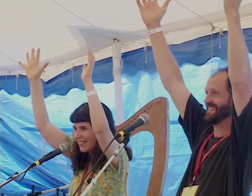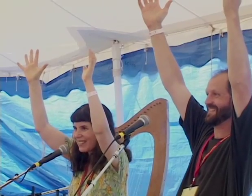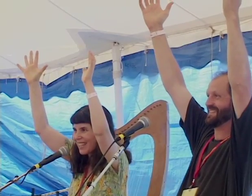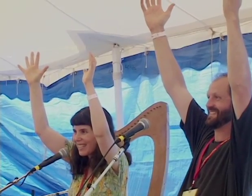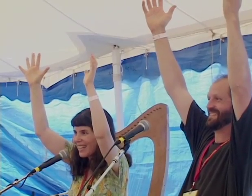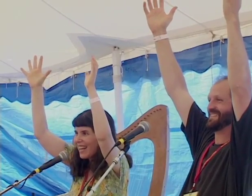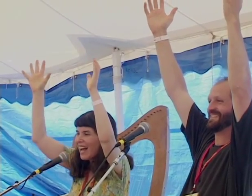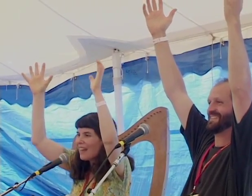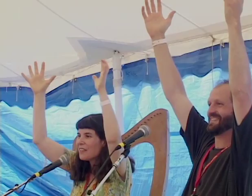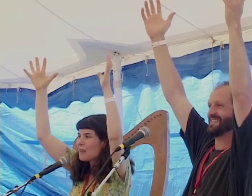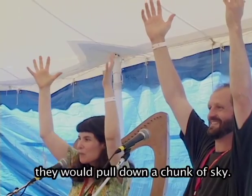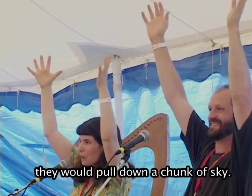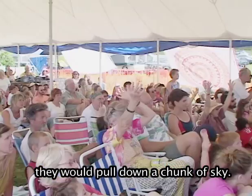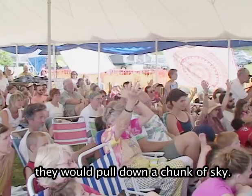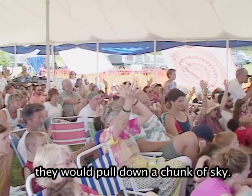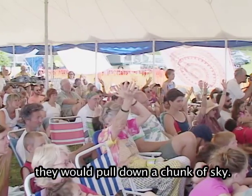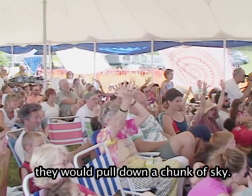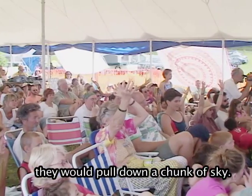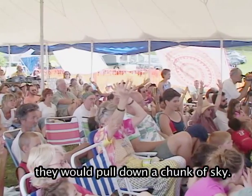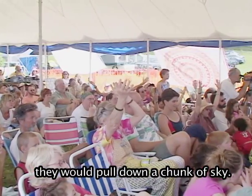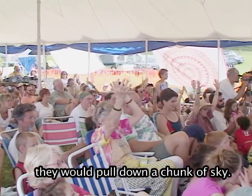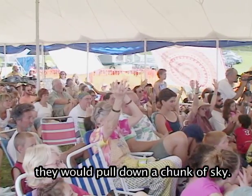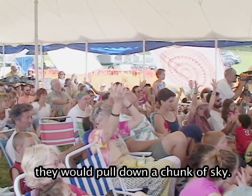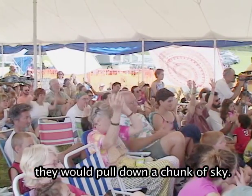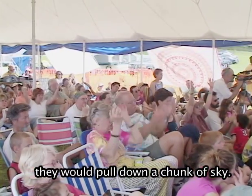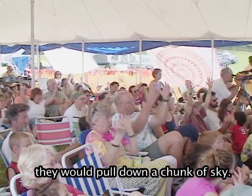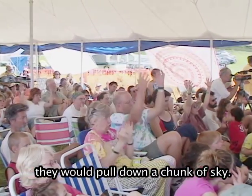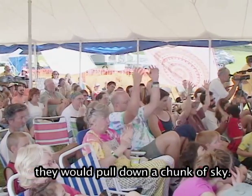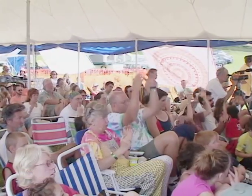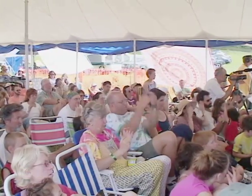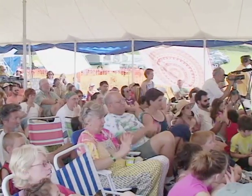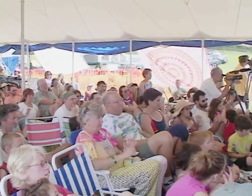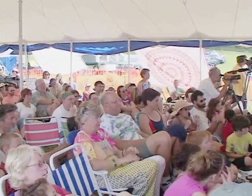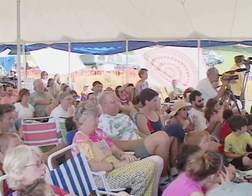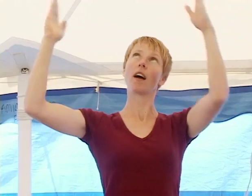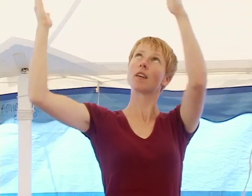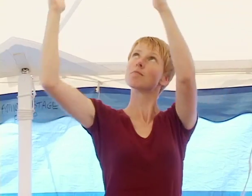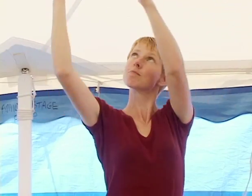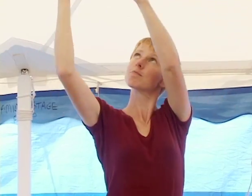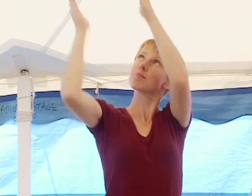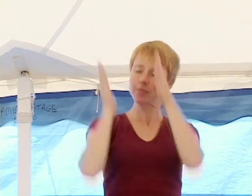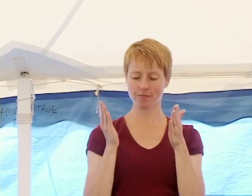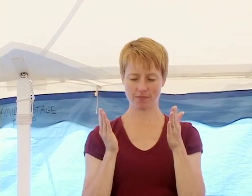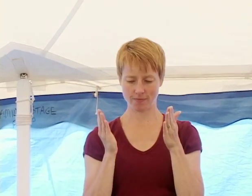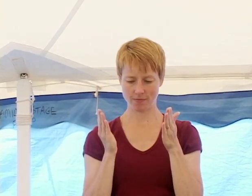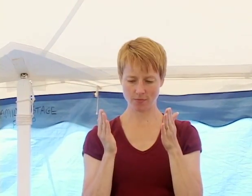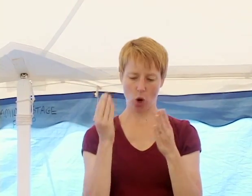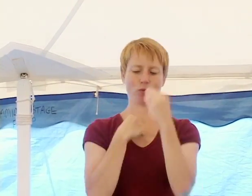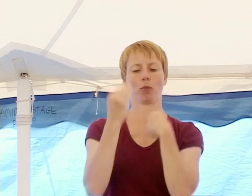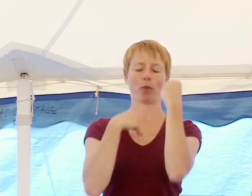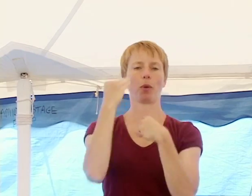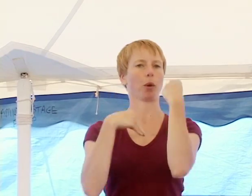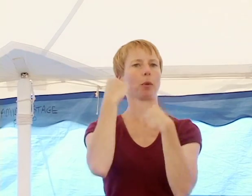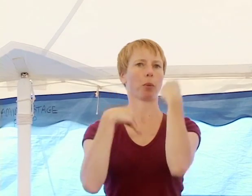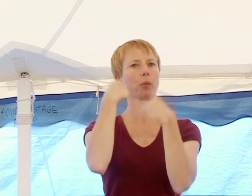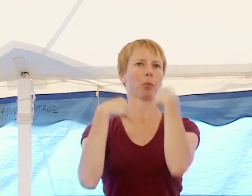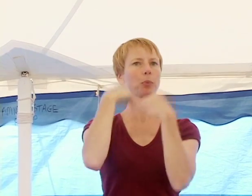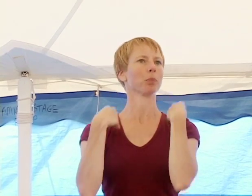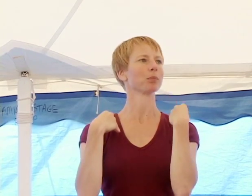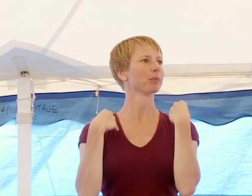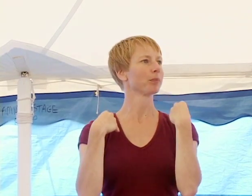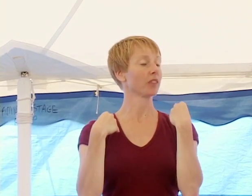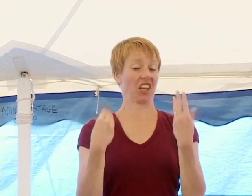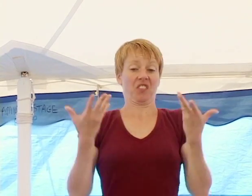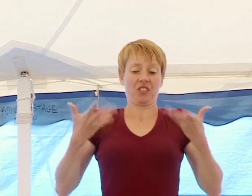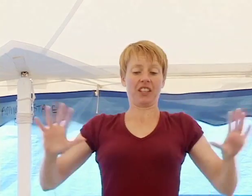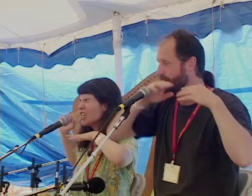There you go, great. And then they would pull down a chunk of sky. And then they would eat it. And when